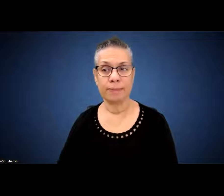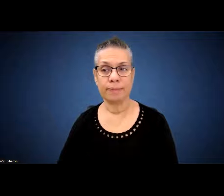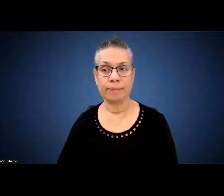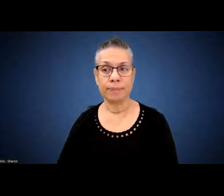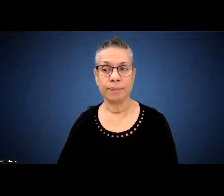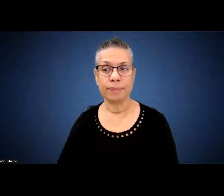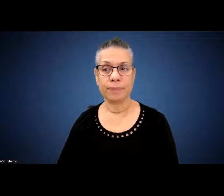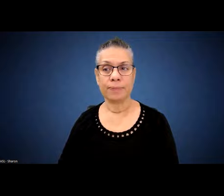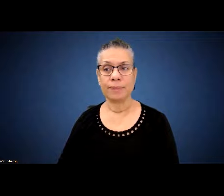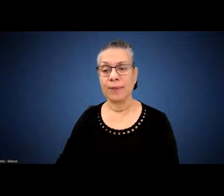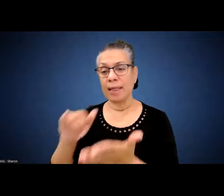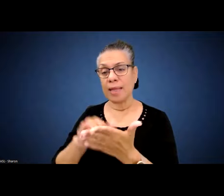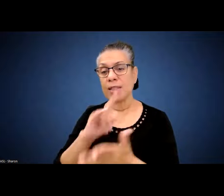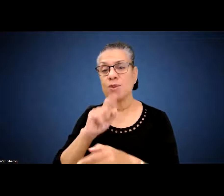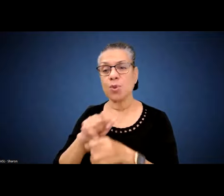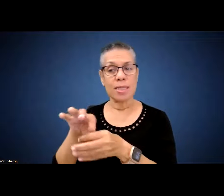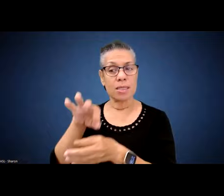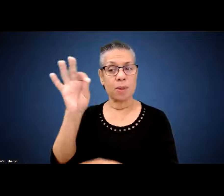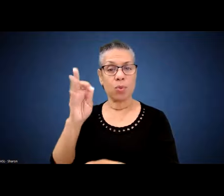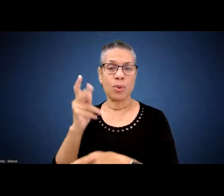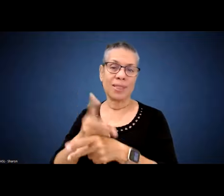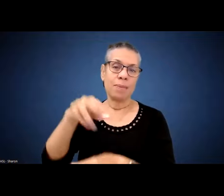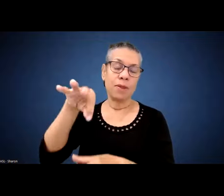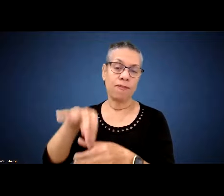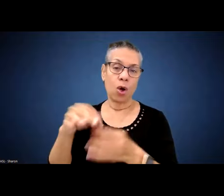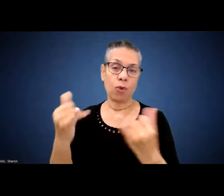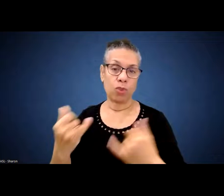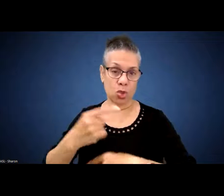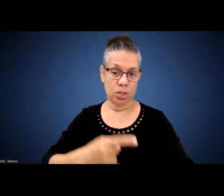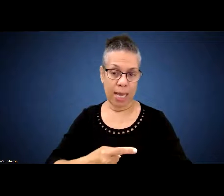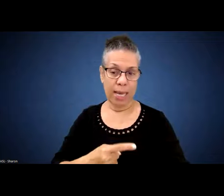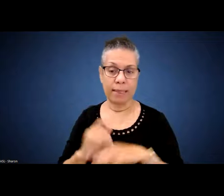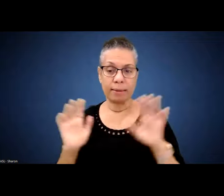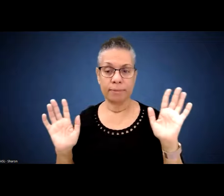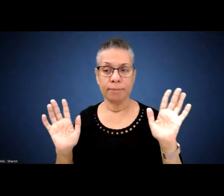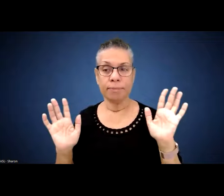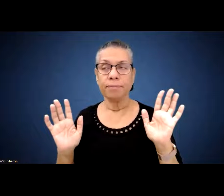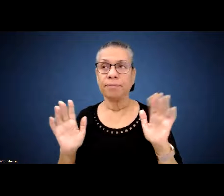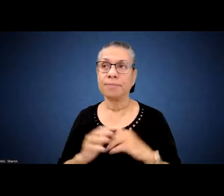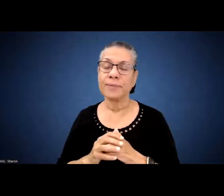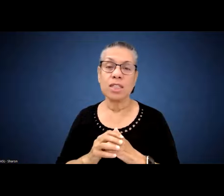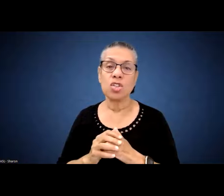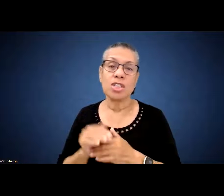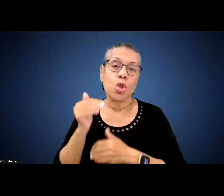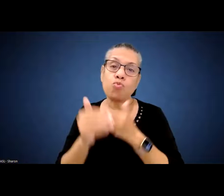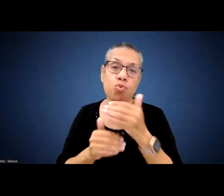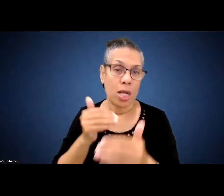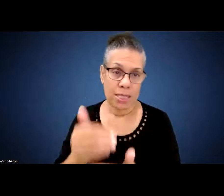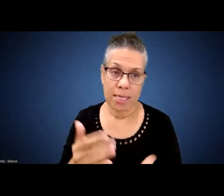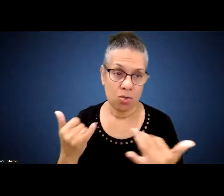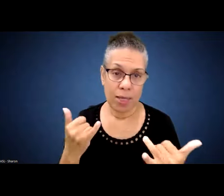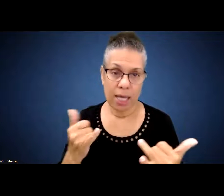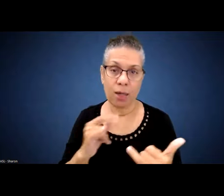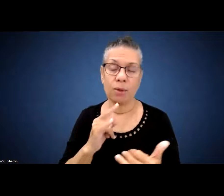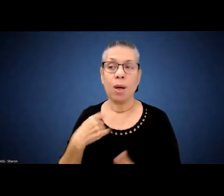spirit in which I think we can undertake the vote today. It's just, a step along the way in the work, but